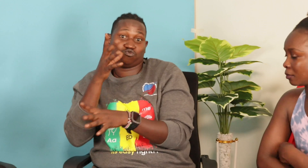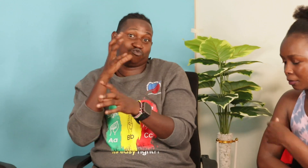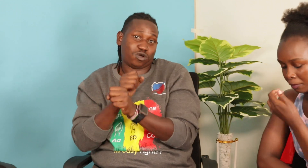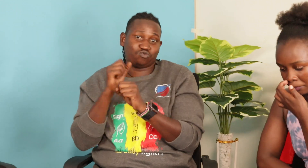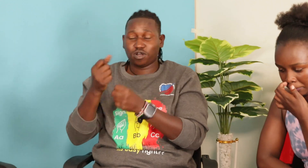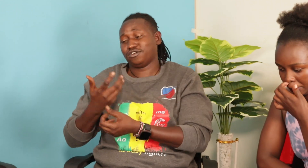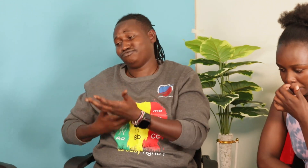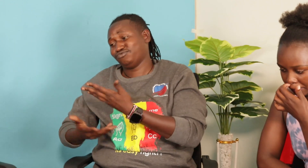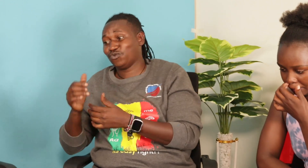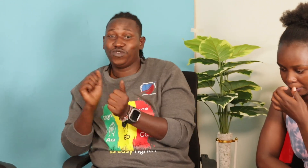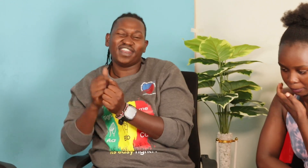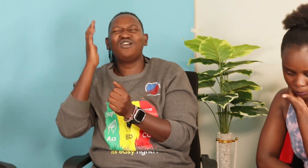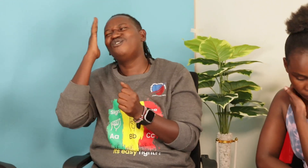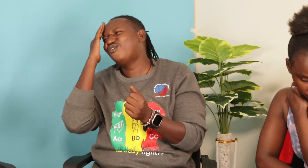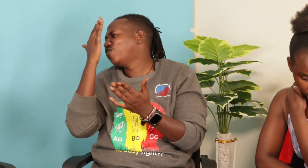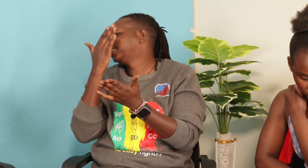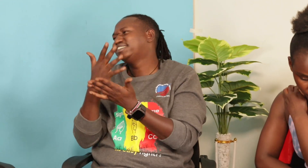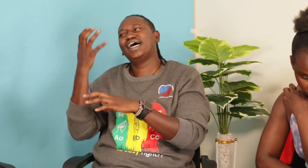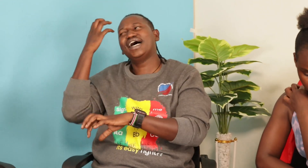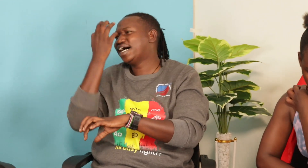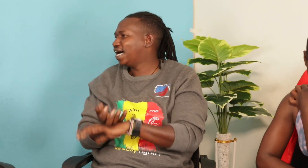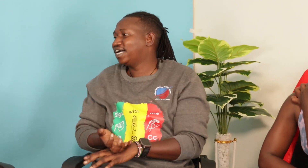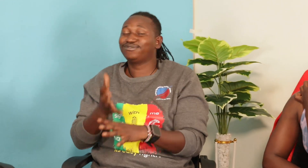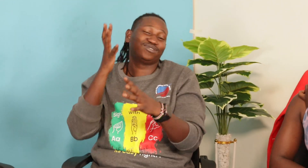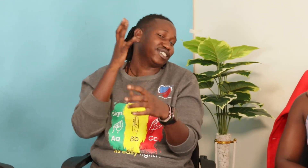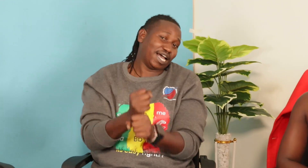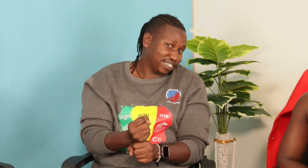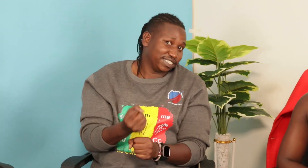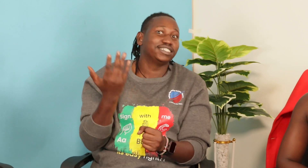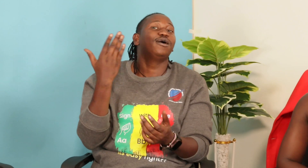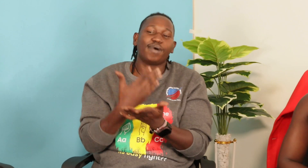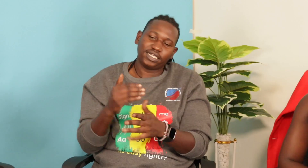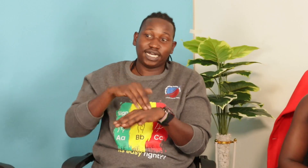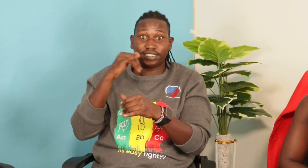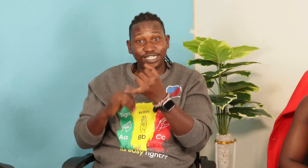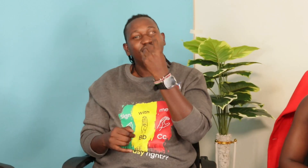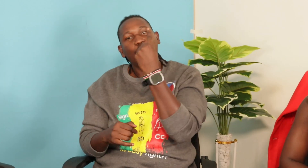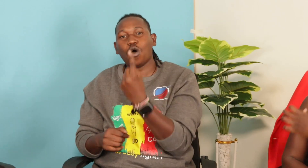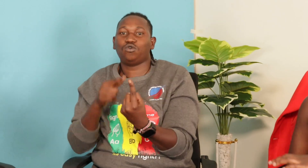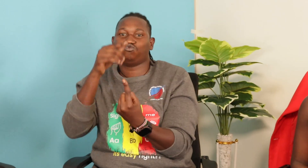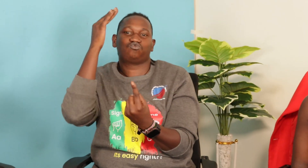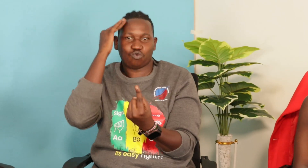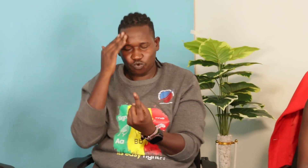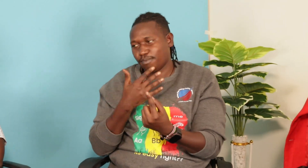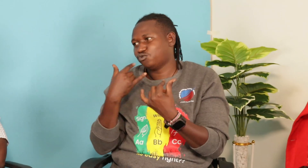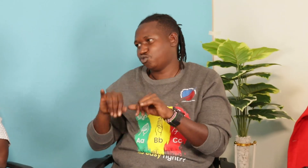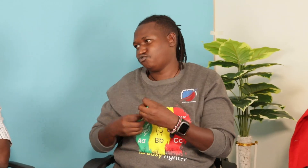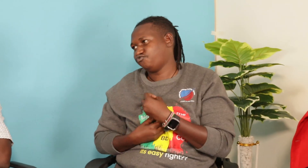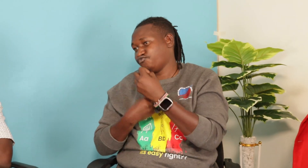You can meet a friend who you trust, share. It's not hard. I know sometimes it could be hard to trust, but at least there's that